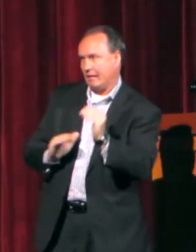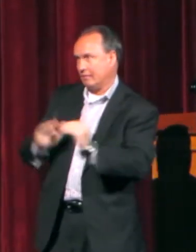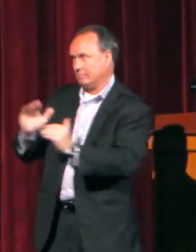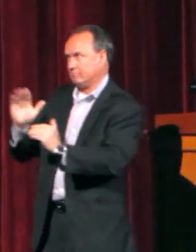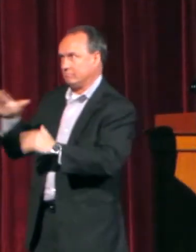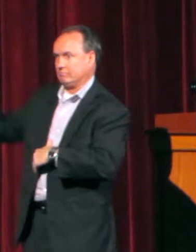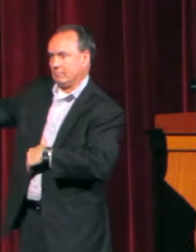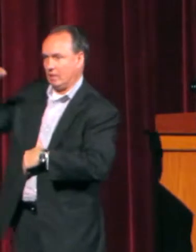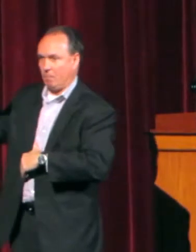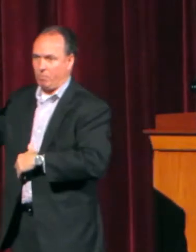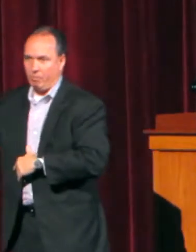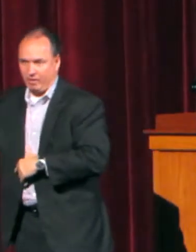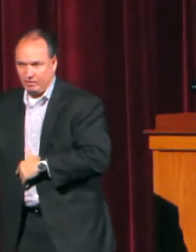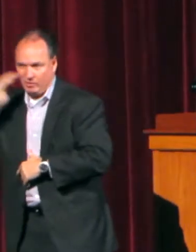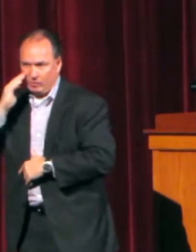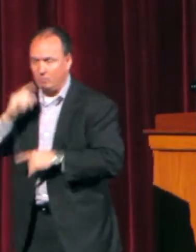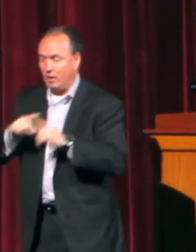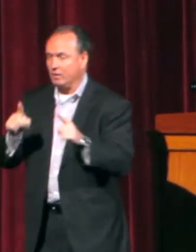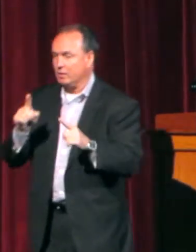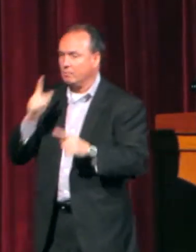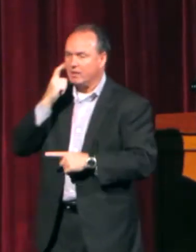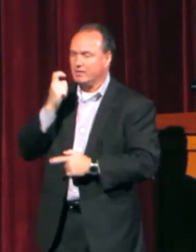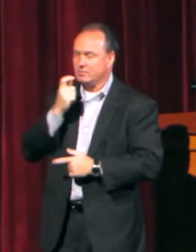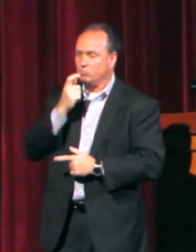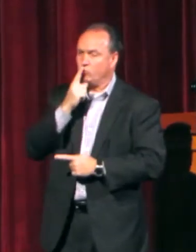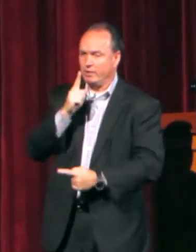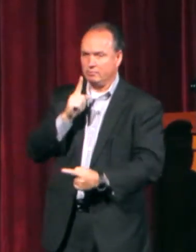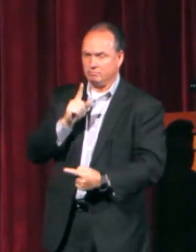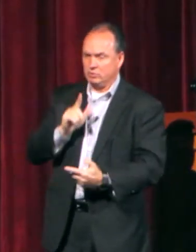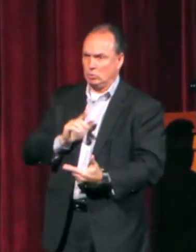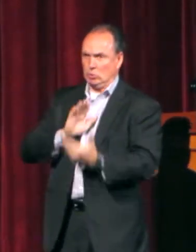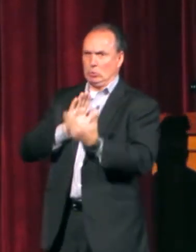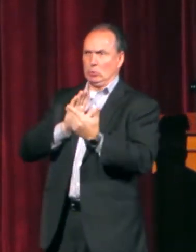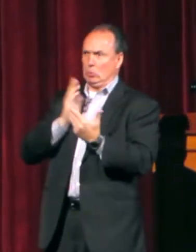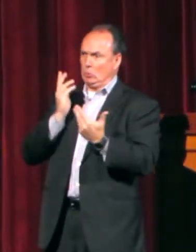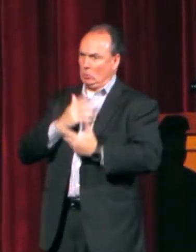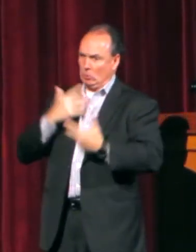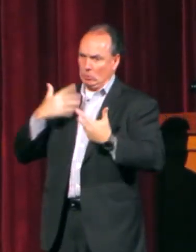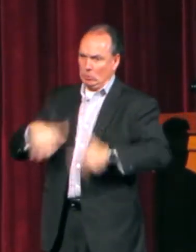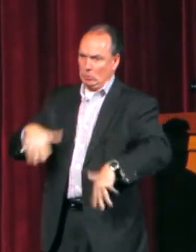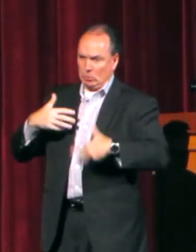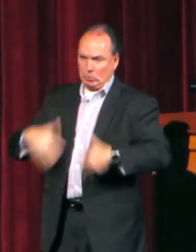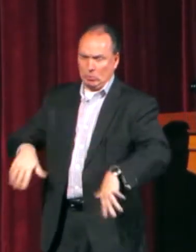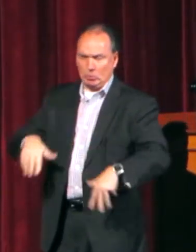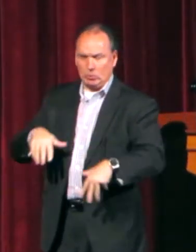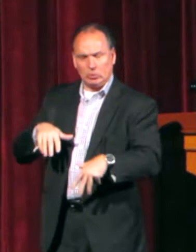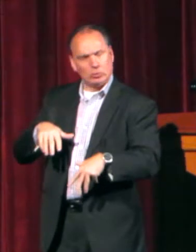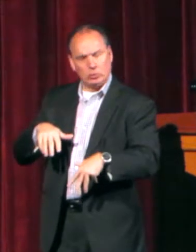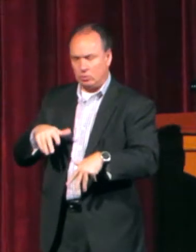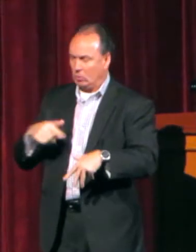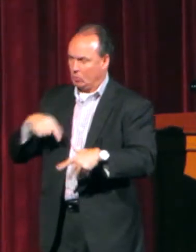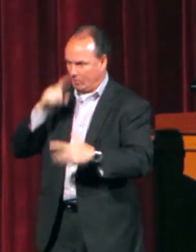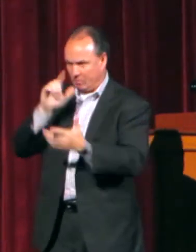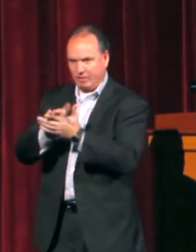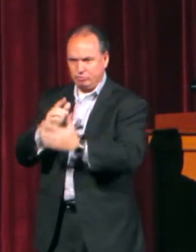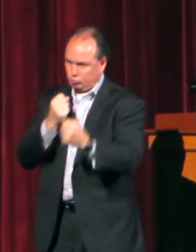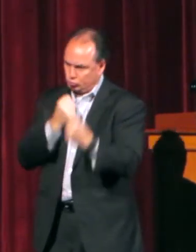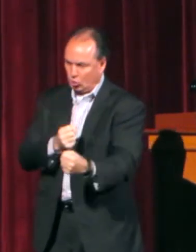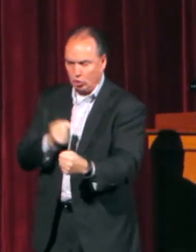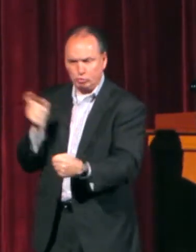school. But yet, because it is such an affront to us and such an intrusion on what we believe should